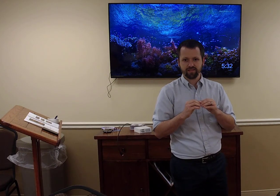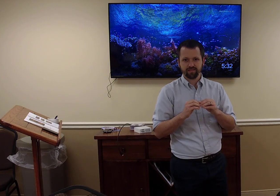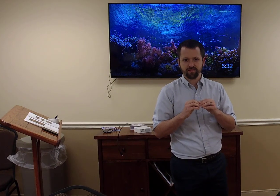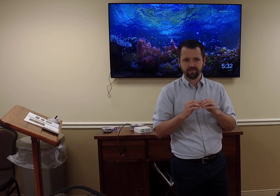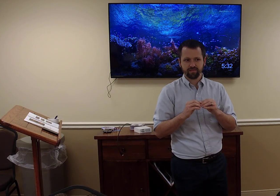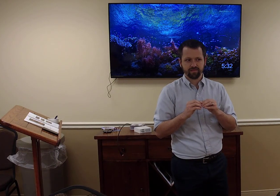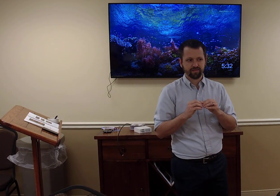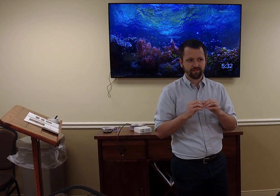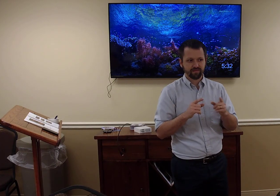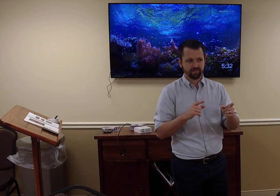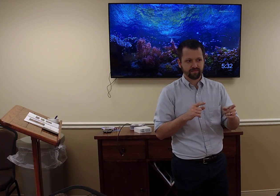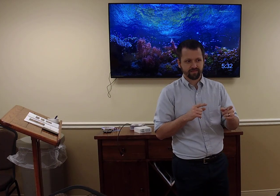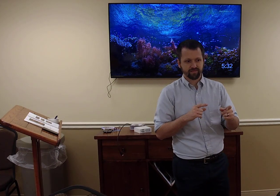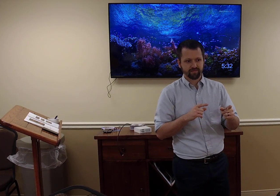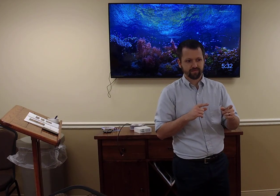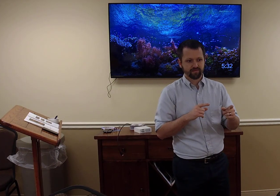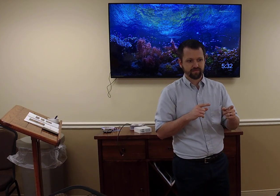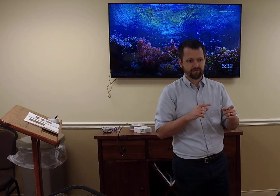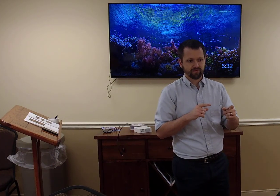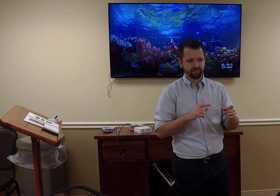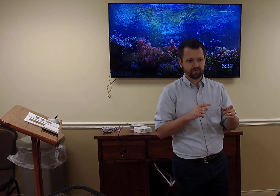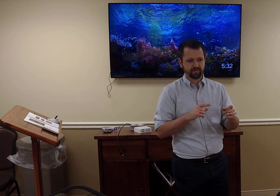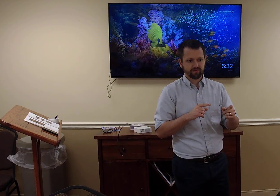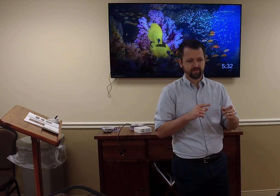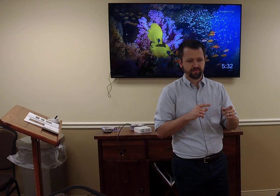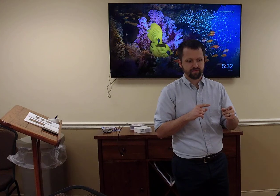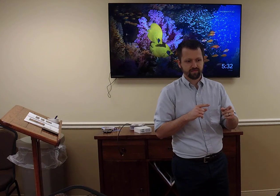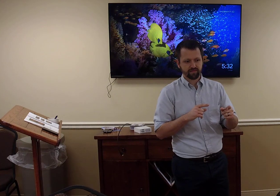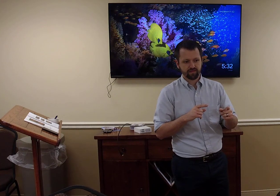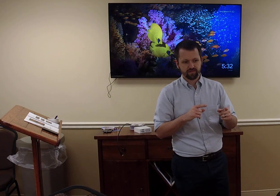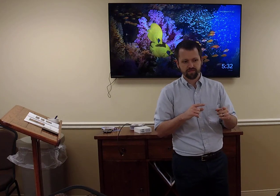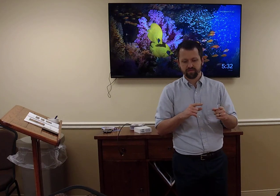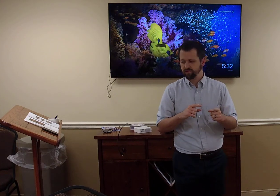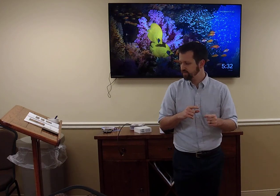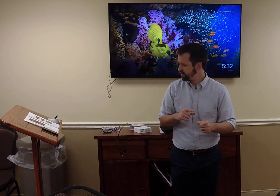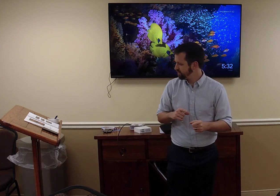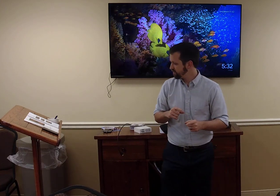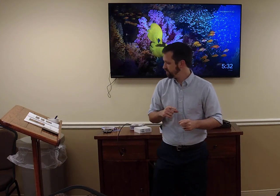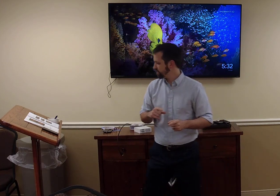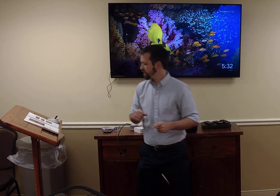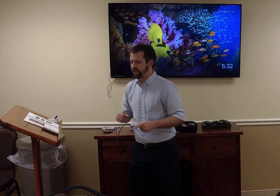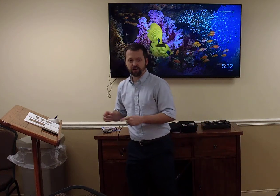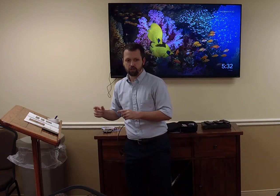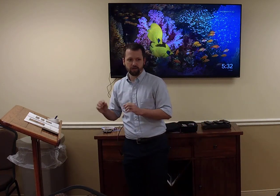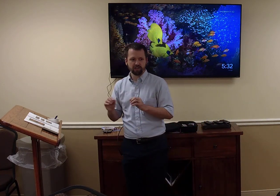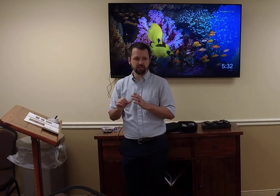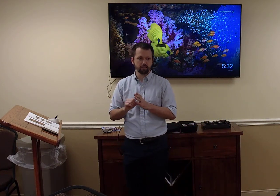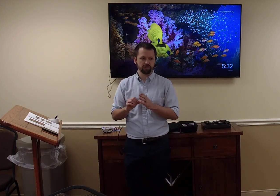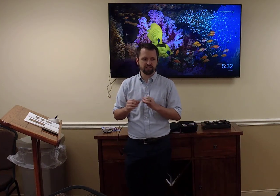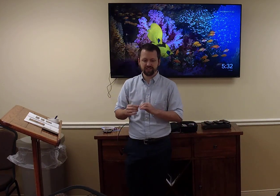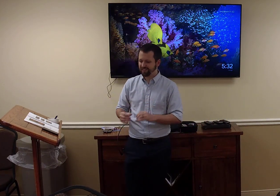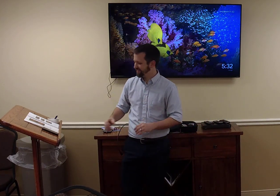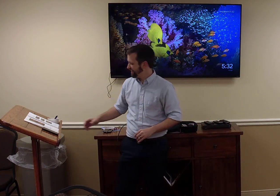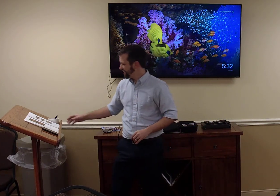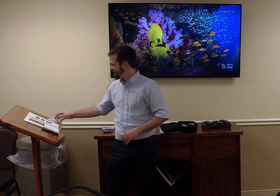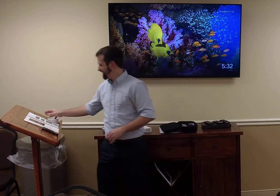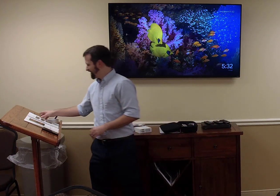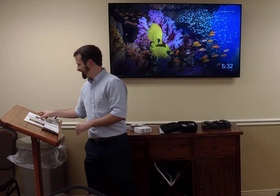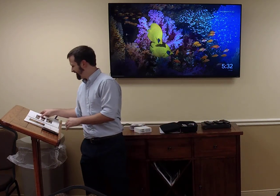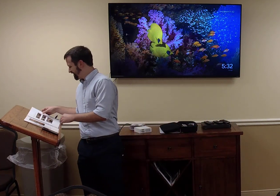If we have time, maybe at the end of class, on page 49, can we go through those no sentences? page numbers. Oh, it's the